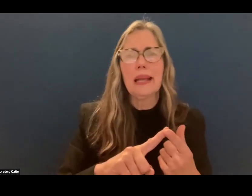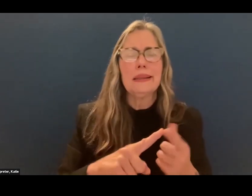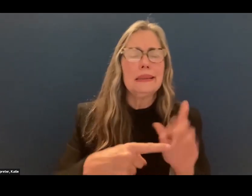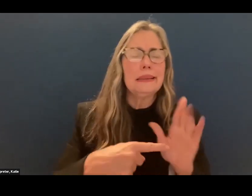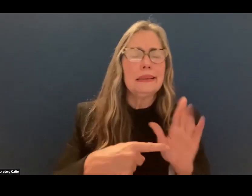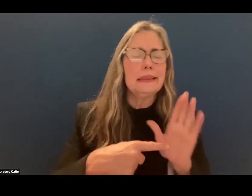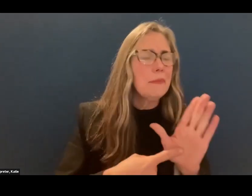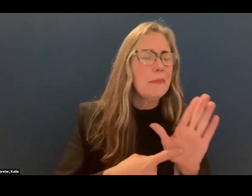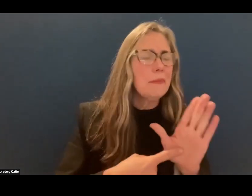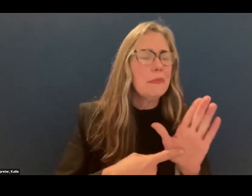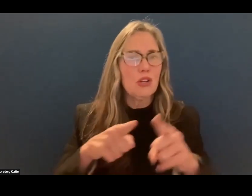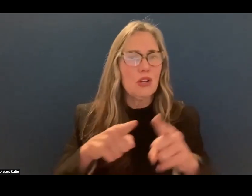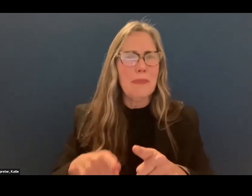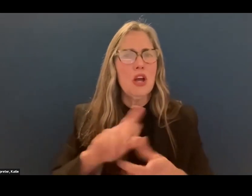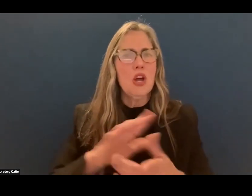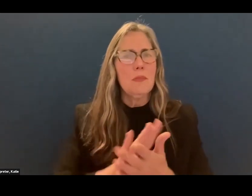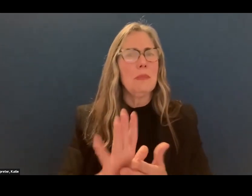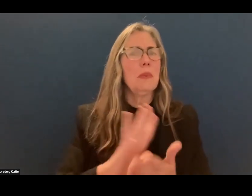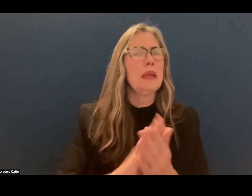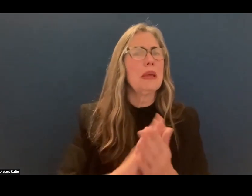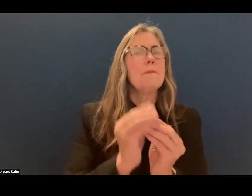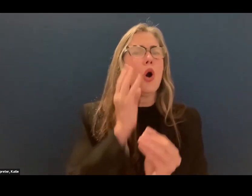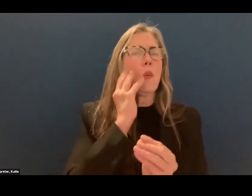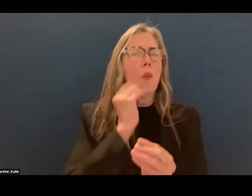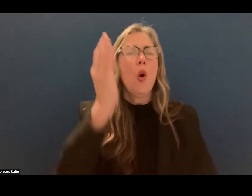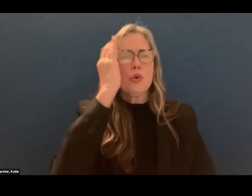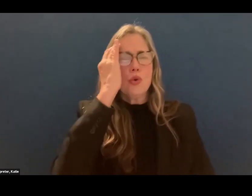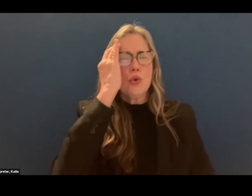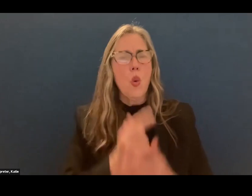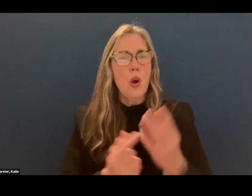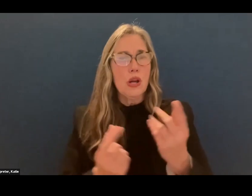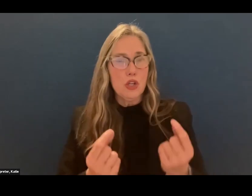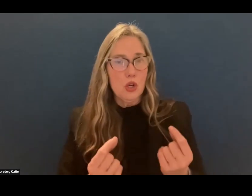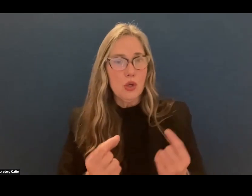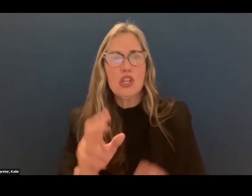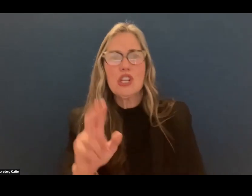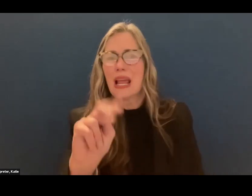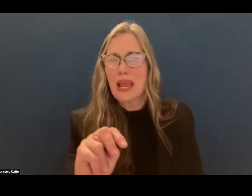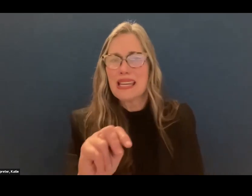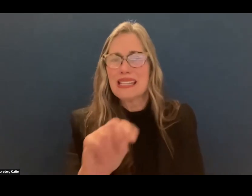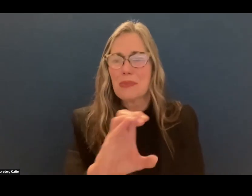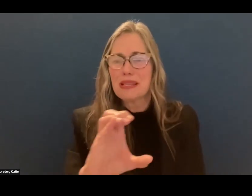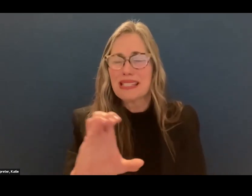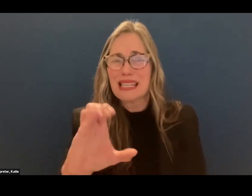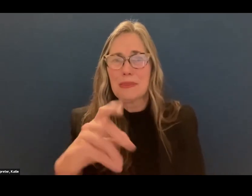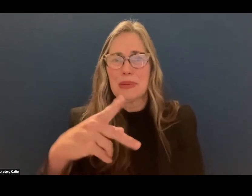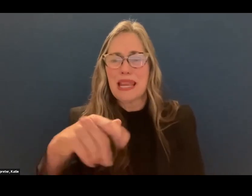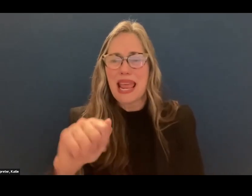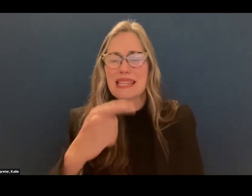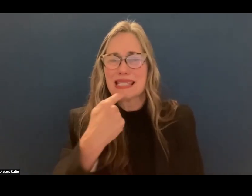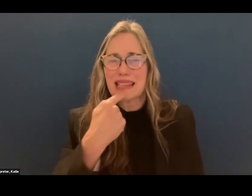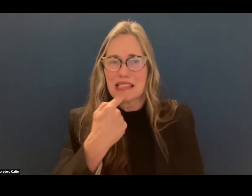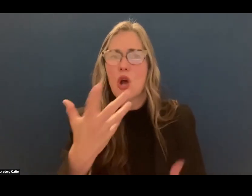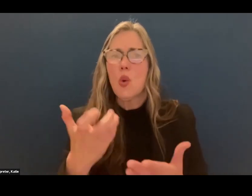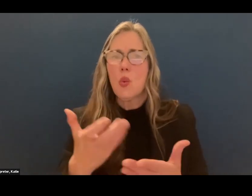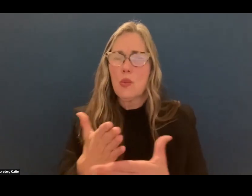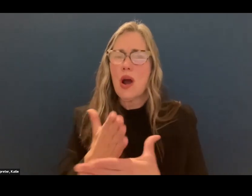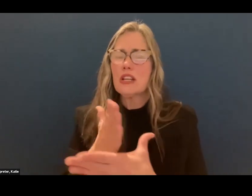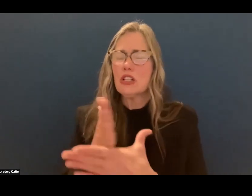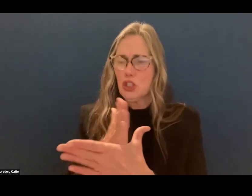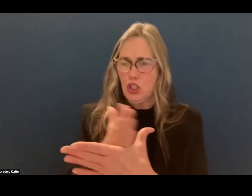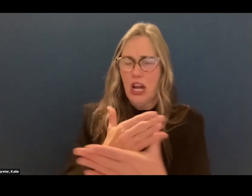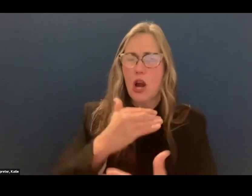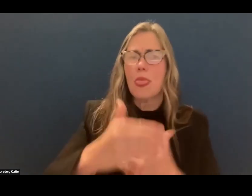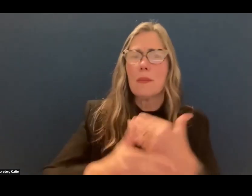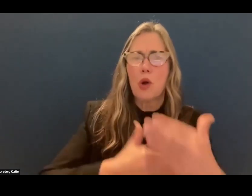so that we can, as NAACP mentioned, make sure that we have a shared and fair process across all of our school sites and a